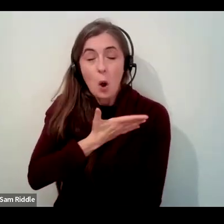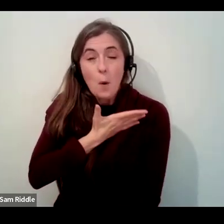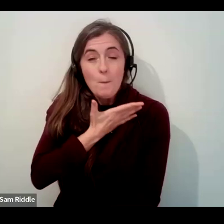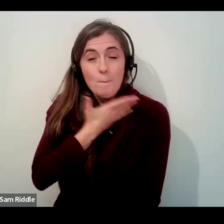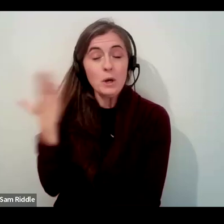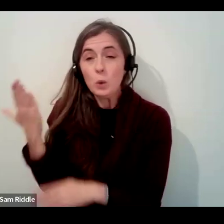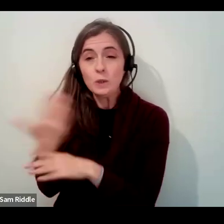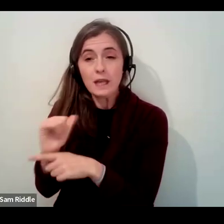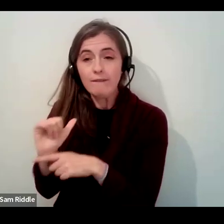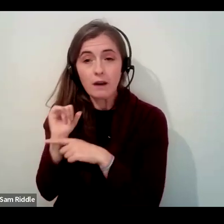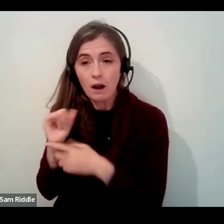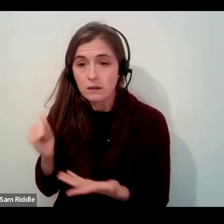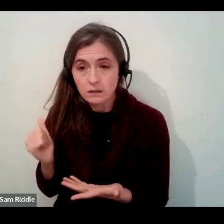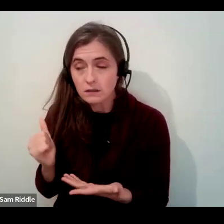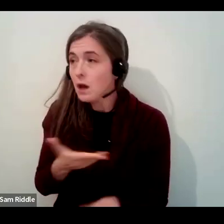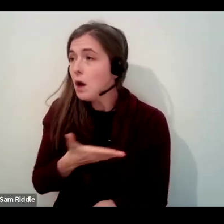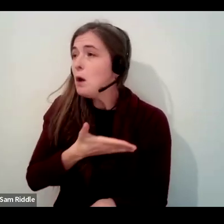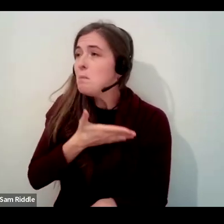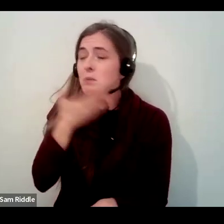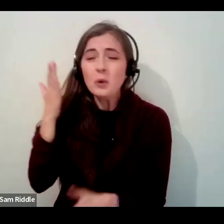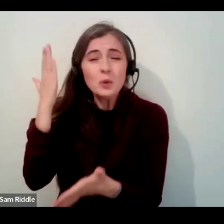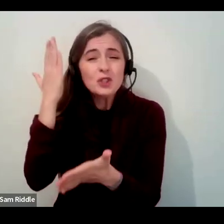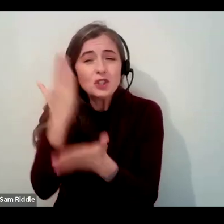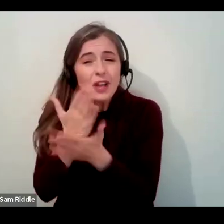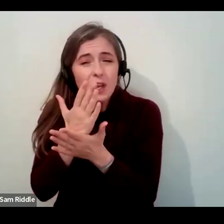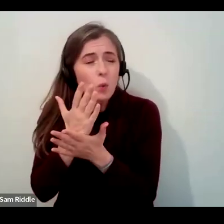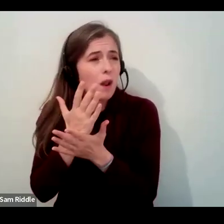safeguards, because there's a lack of genuine concern,